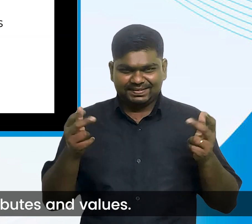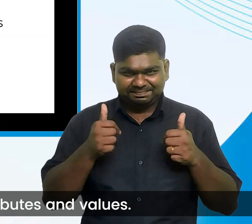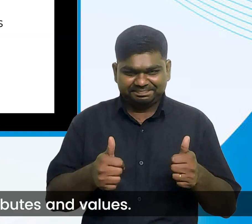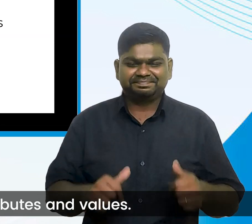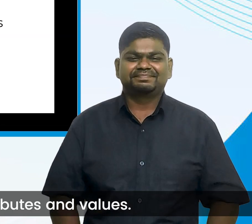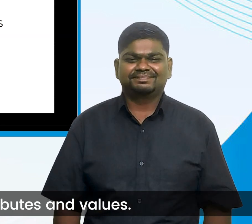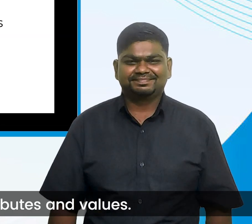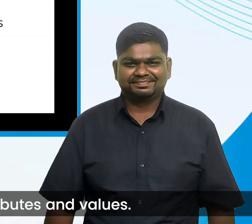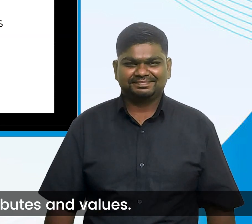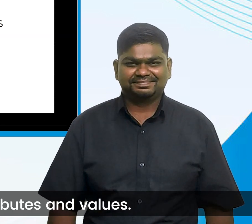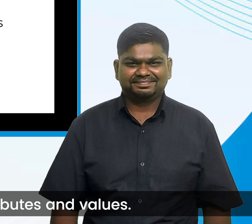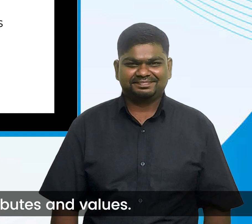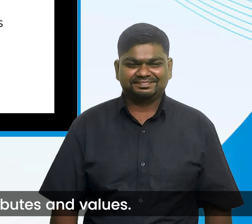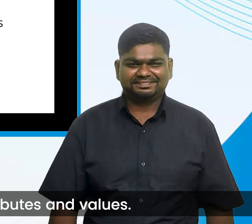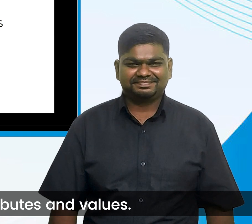values.